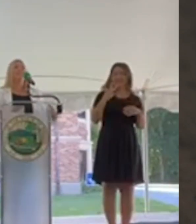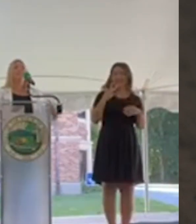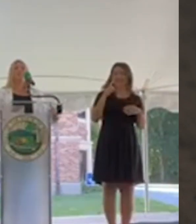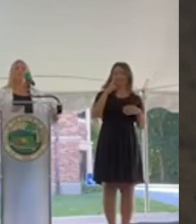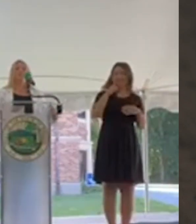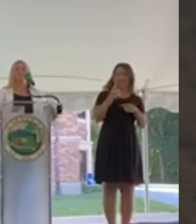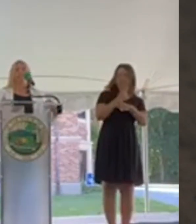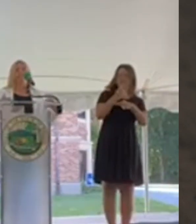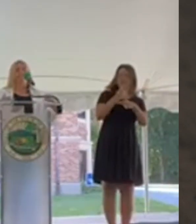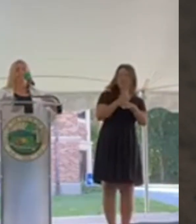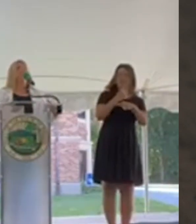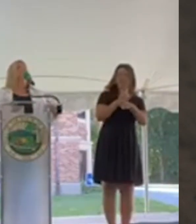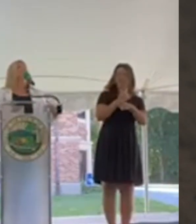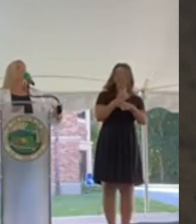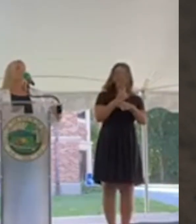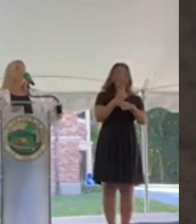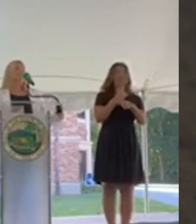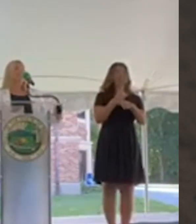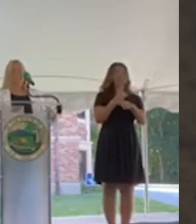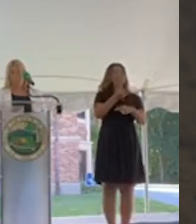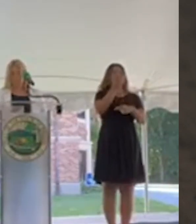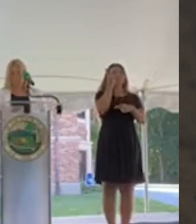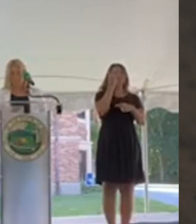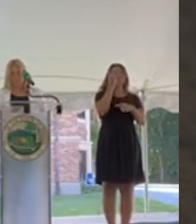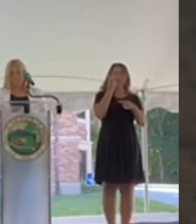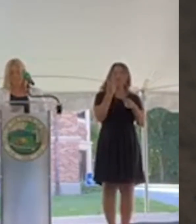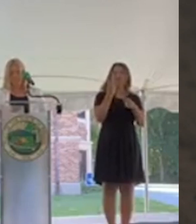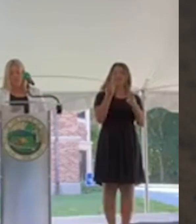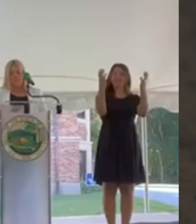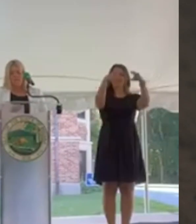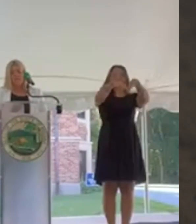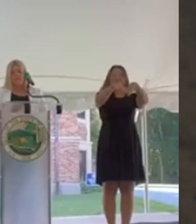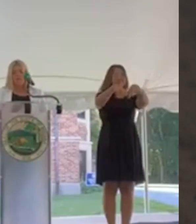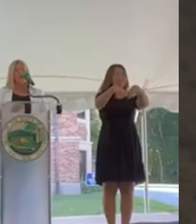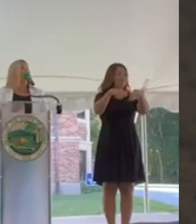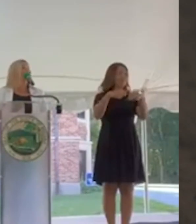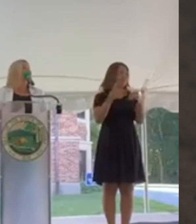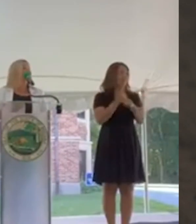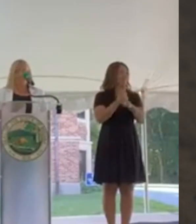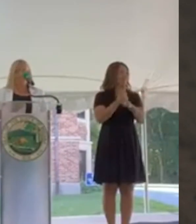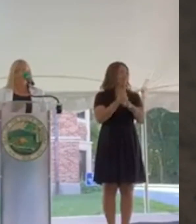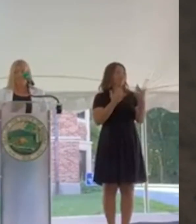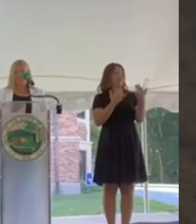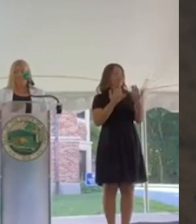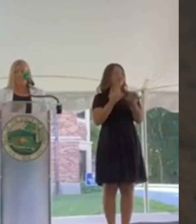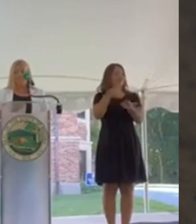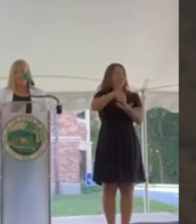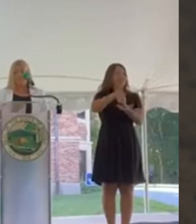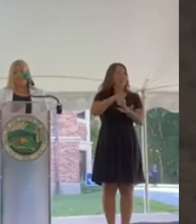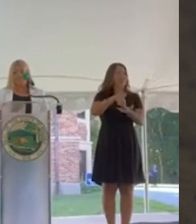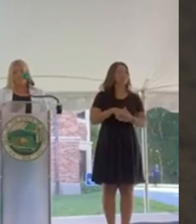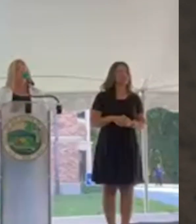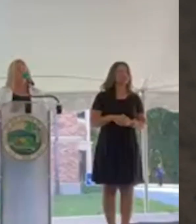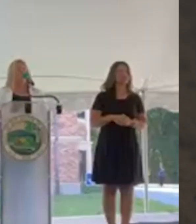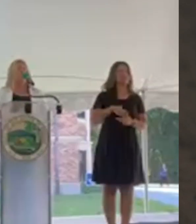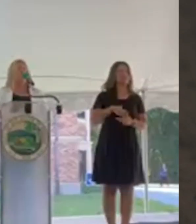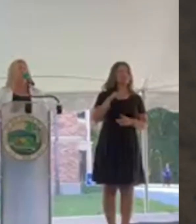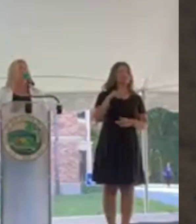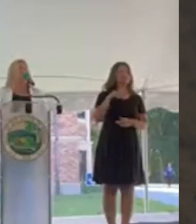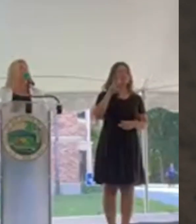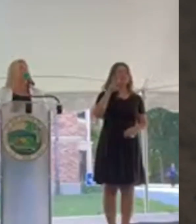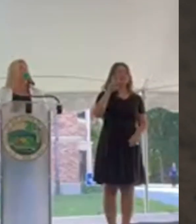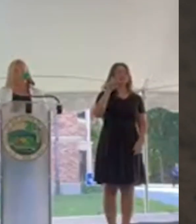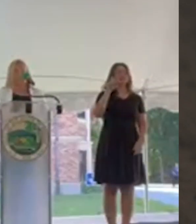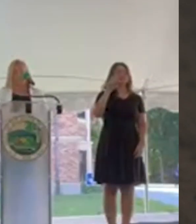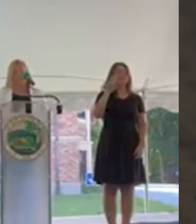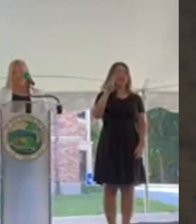say since we are doing celebrating two schools. So our owner's rep is Veritas, David Rainey